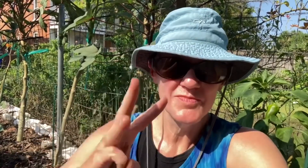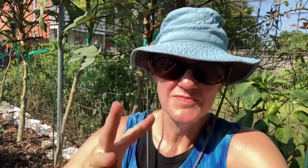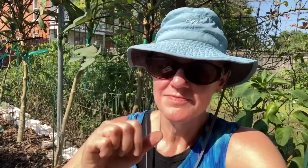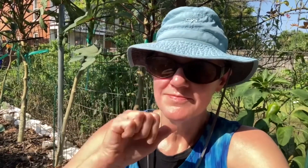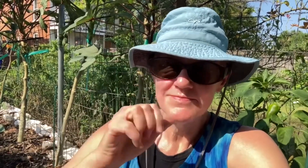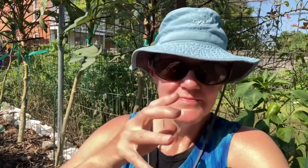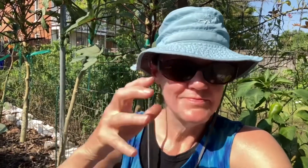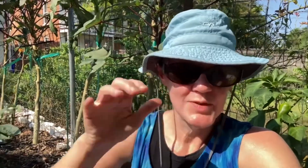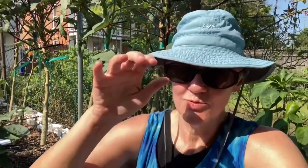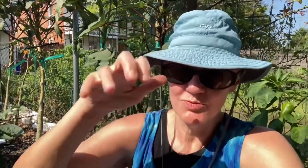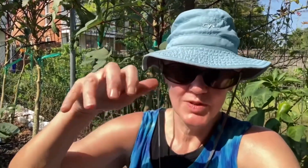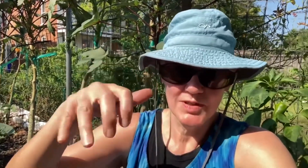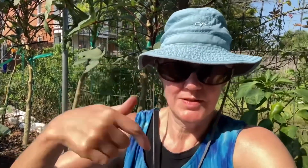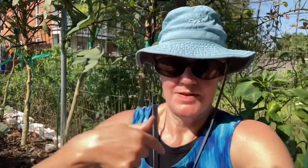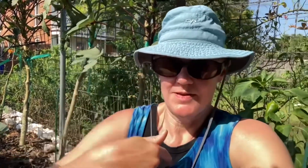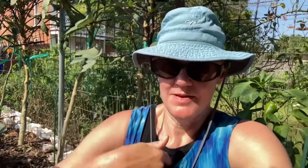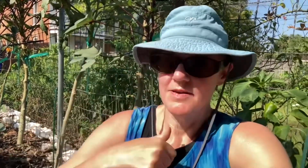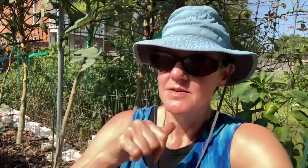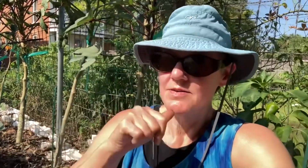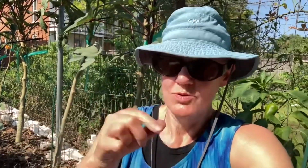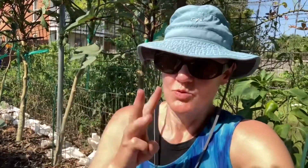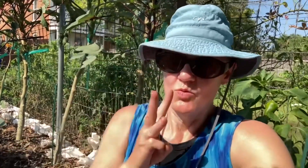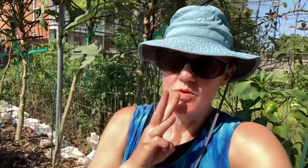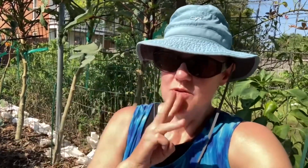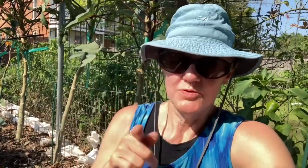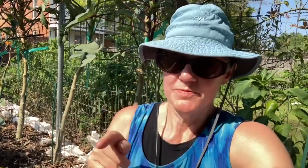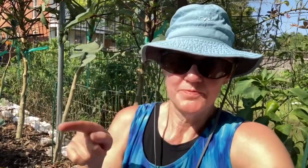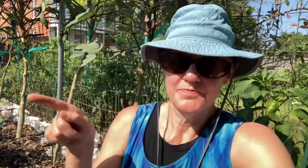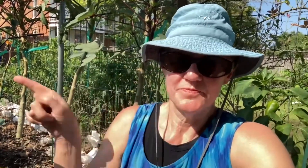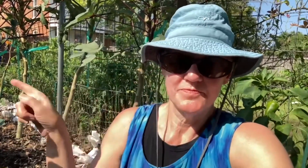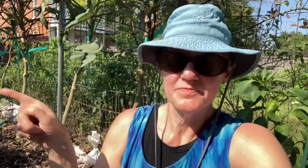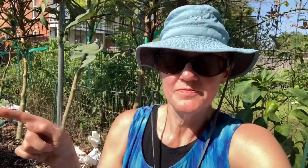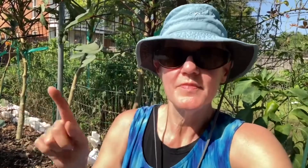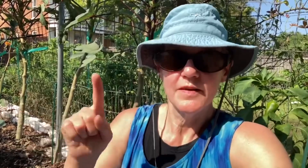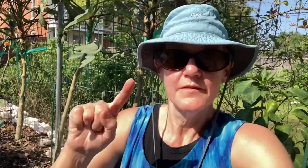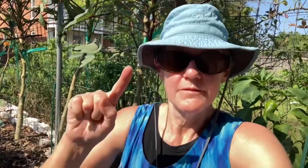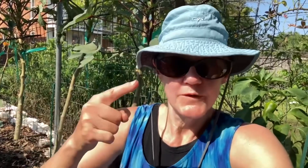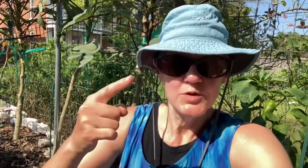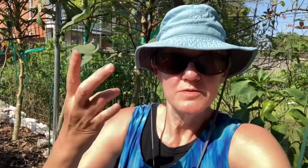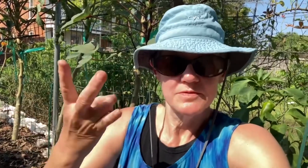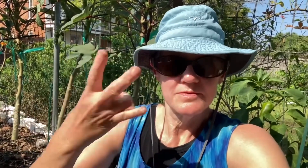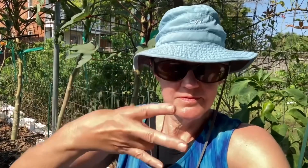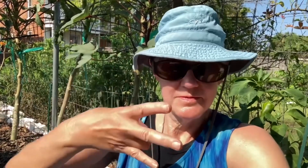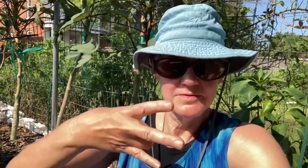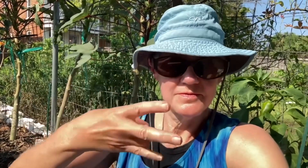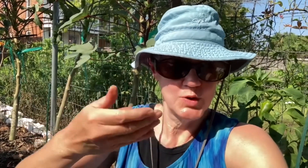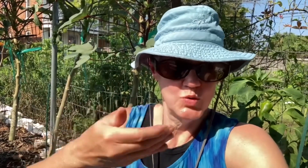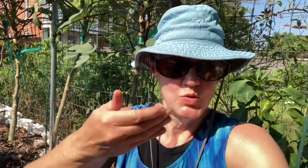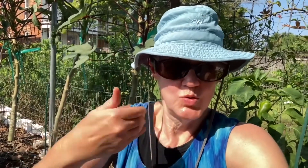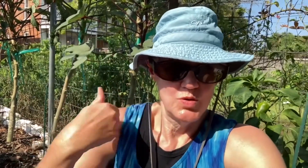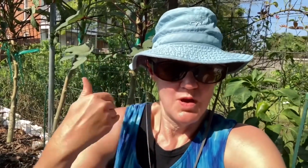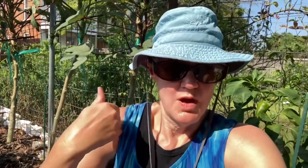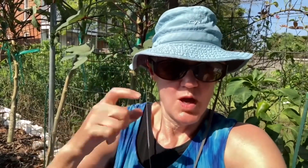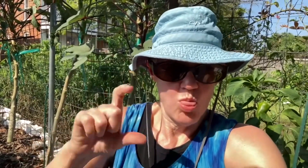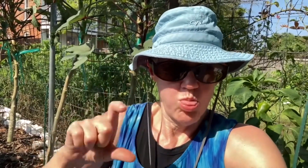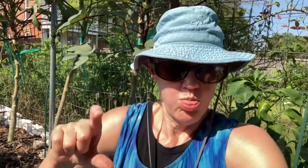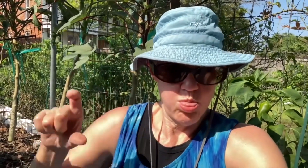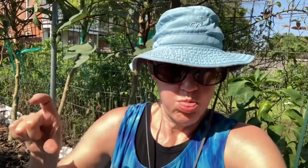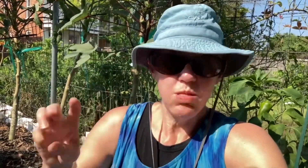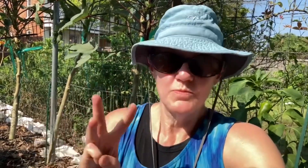heat and not much rain. Because I don't water my peppers. Now, the first 7 days, I will water